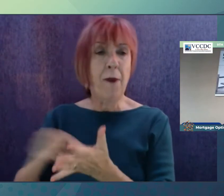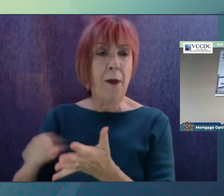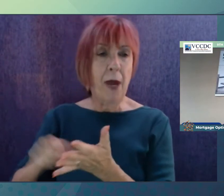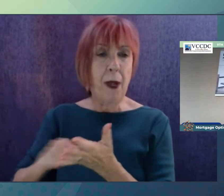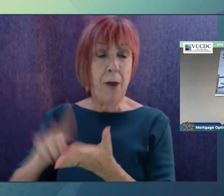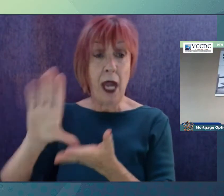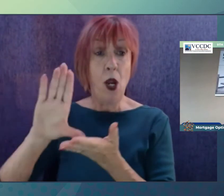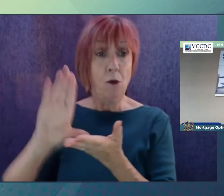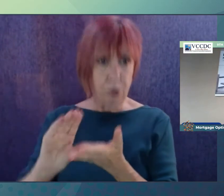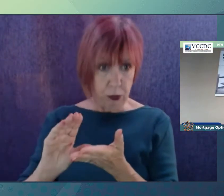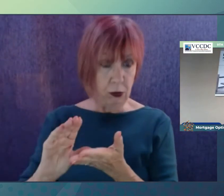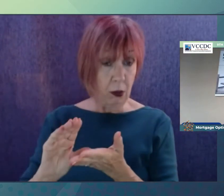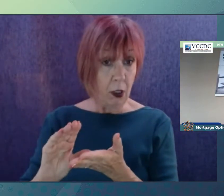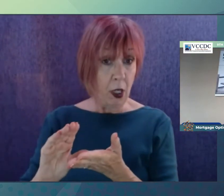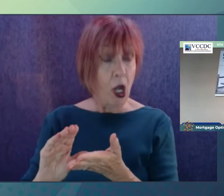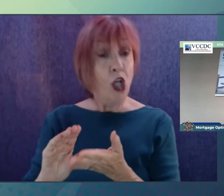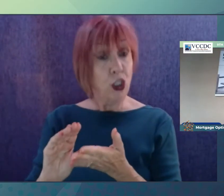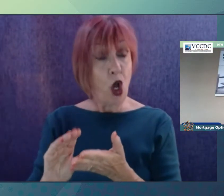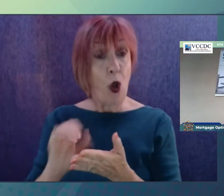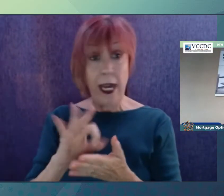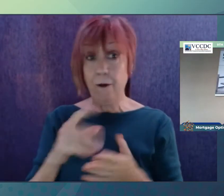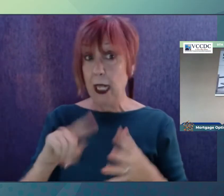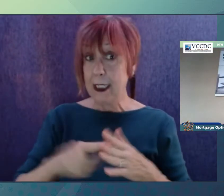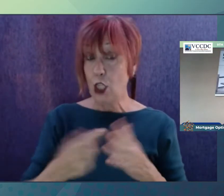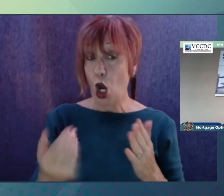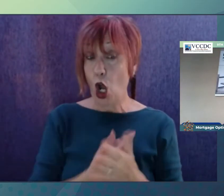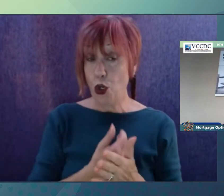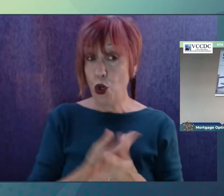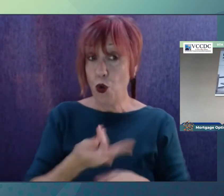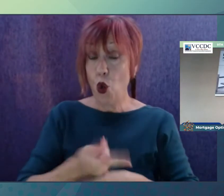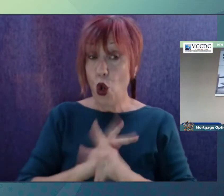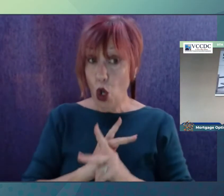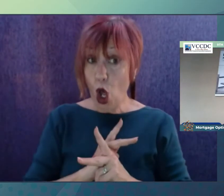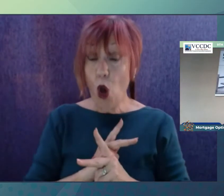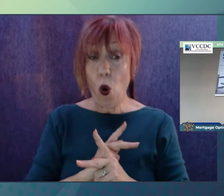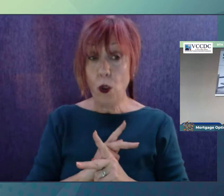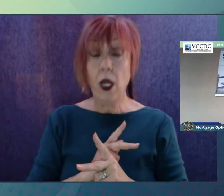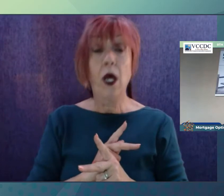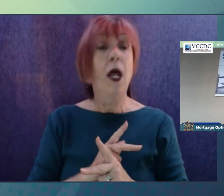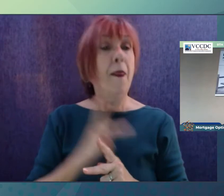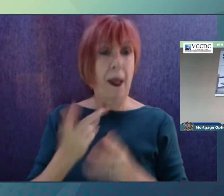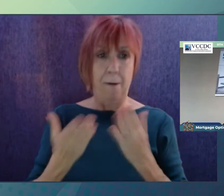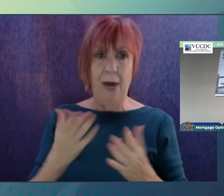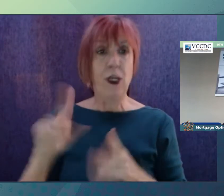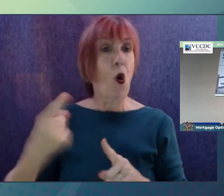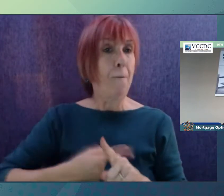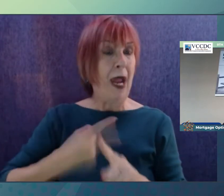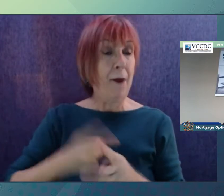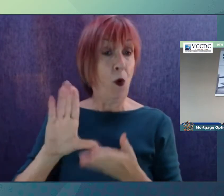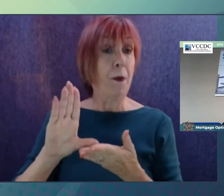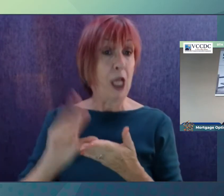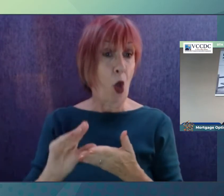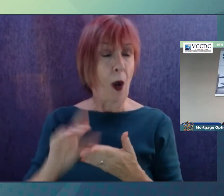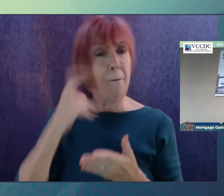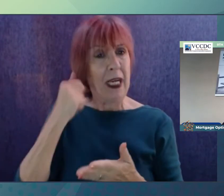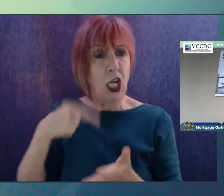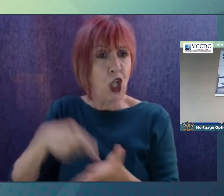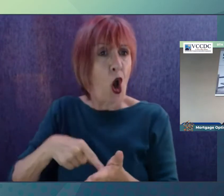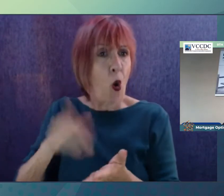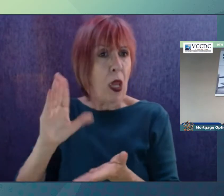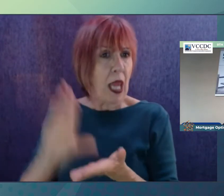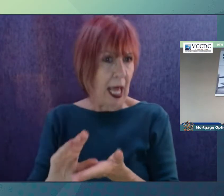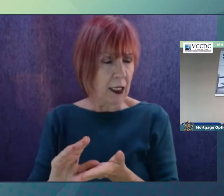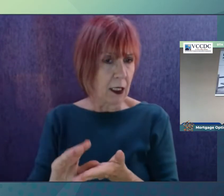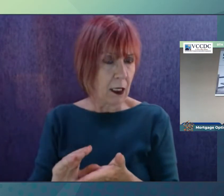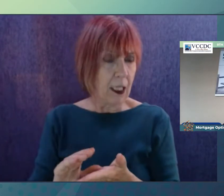remaining balance, you're lowering your monthly payment, but you're also tacking 10 additional years onto your loan. Extending your loan term might